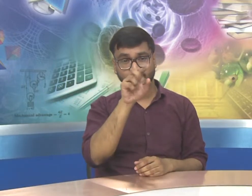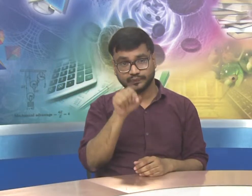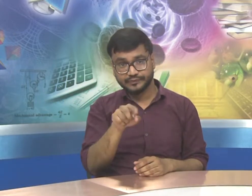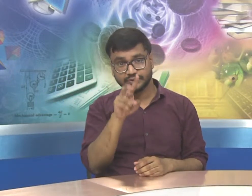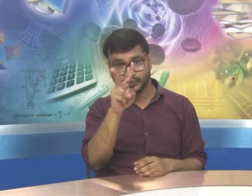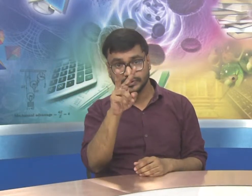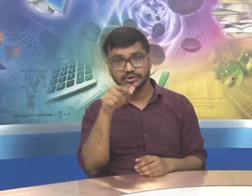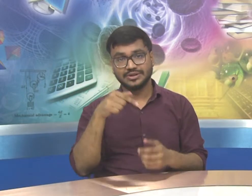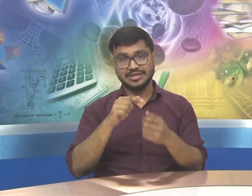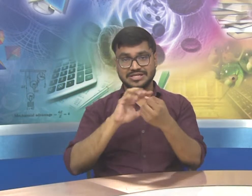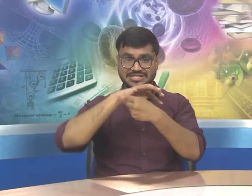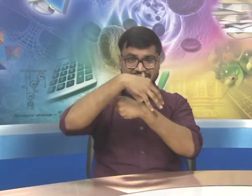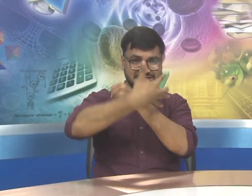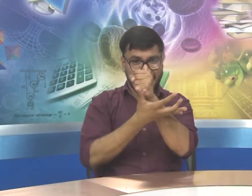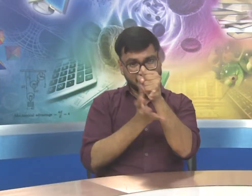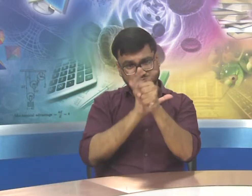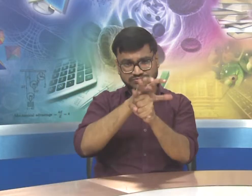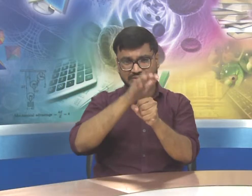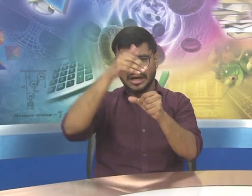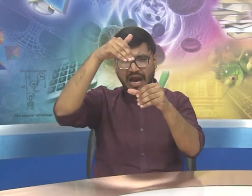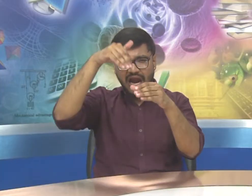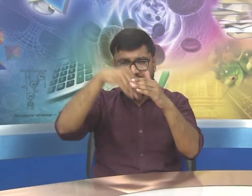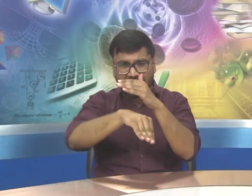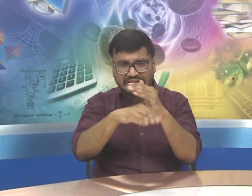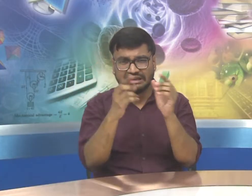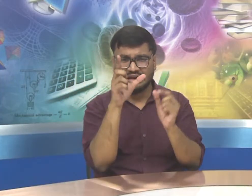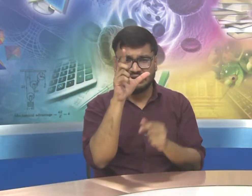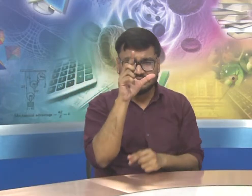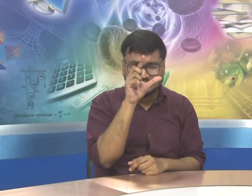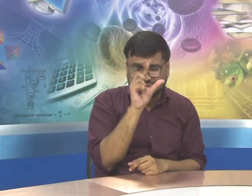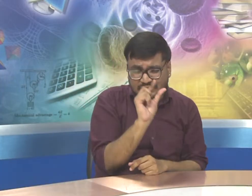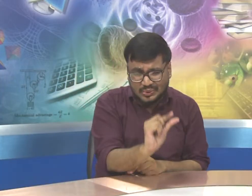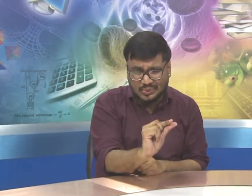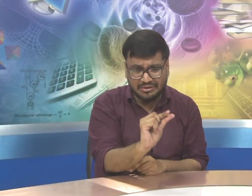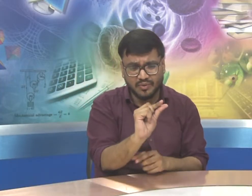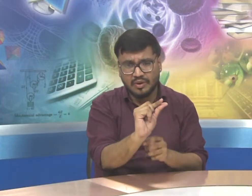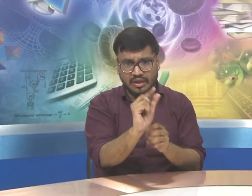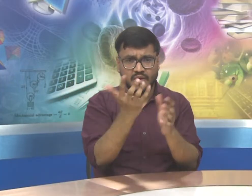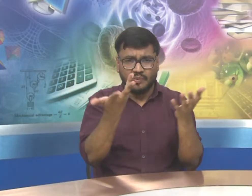Now we will look what is the size of an atom.